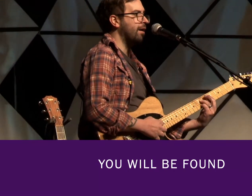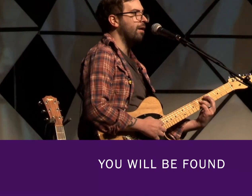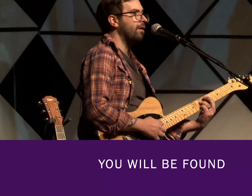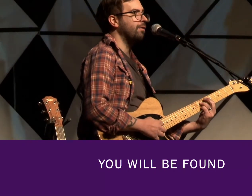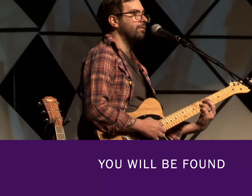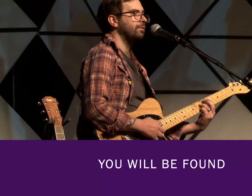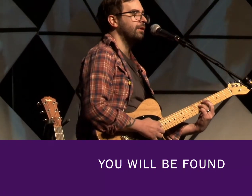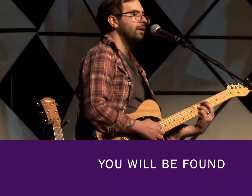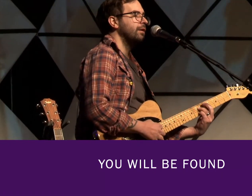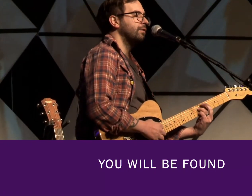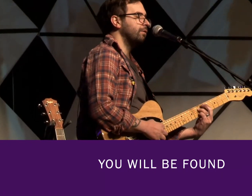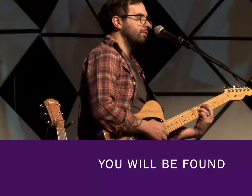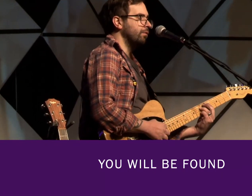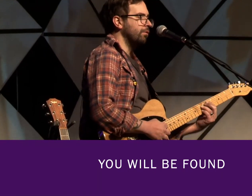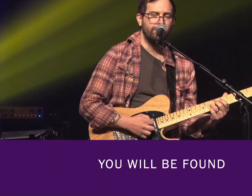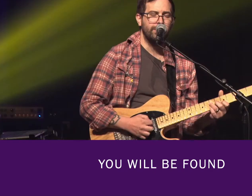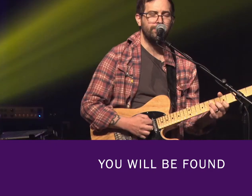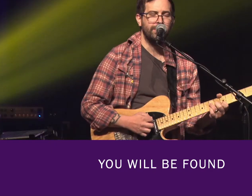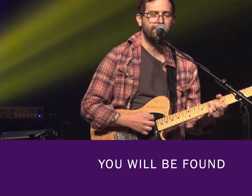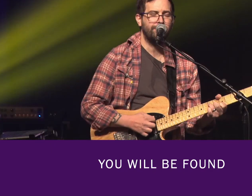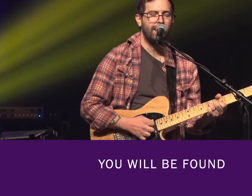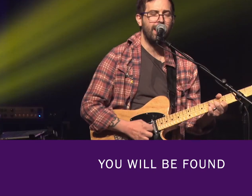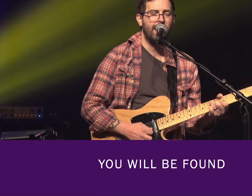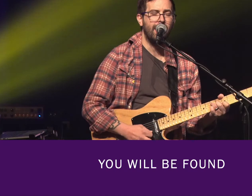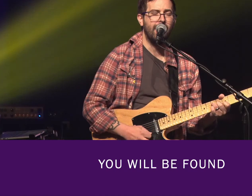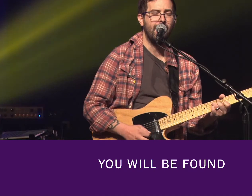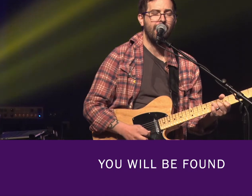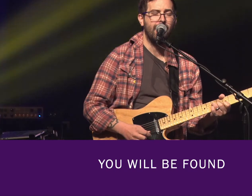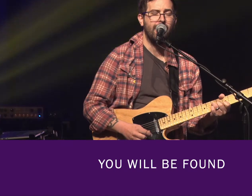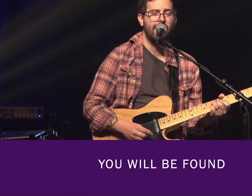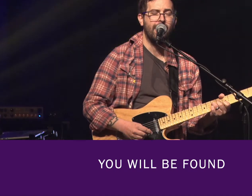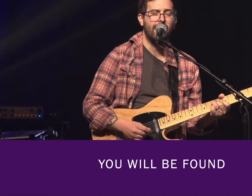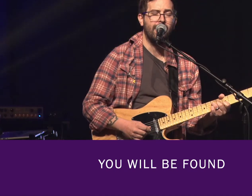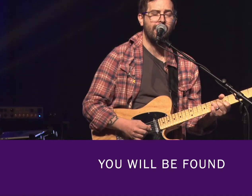found. You will be